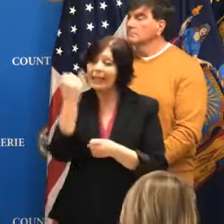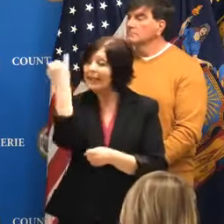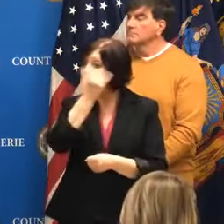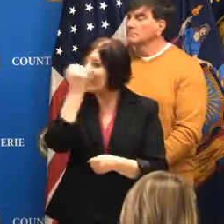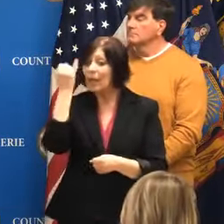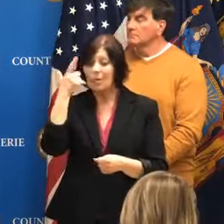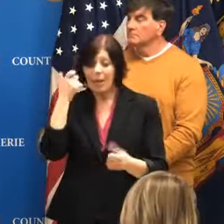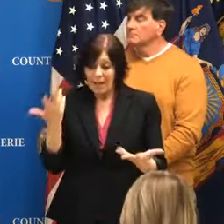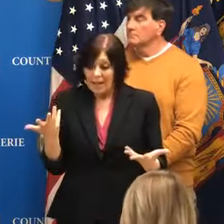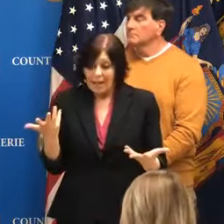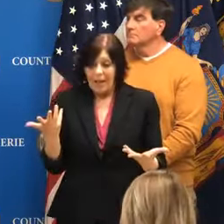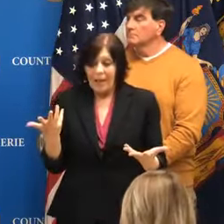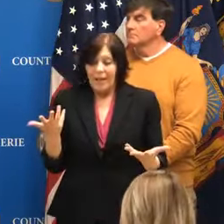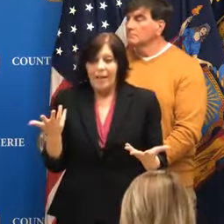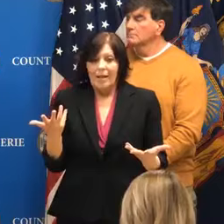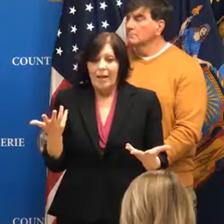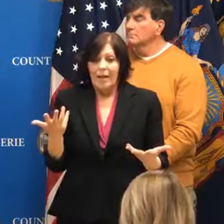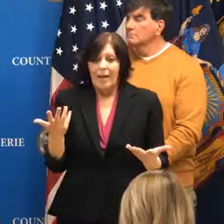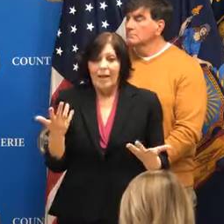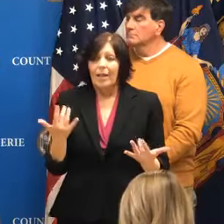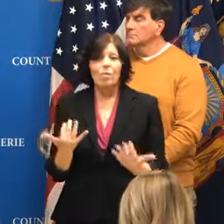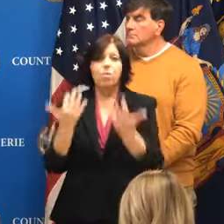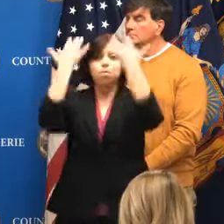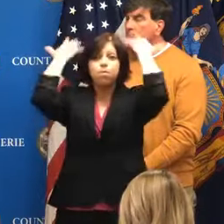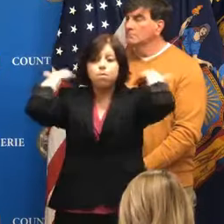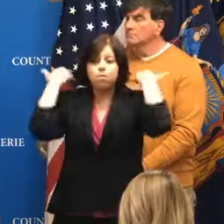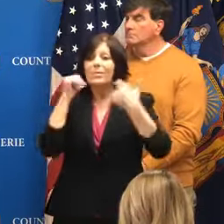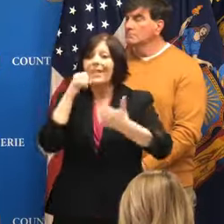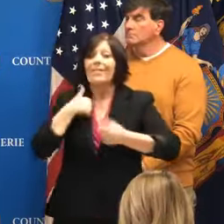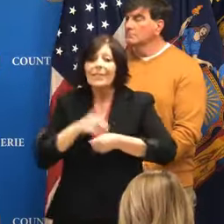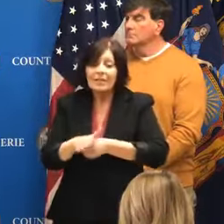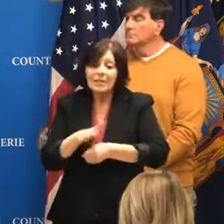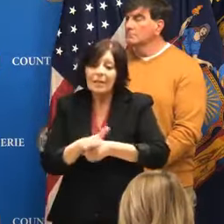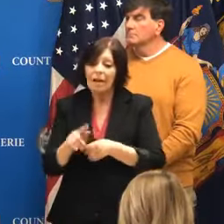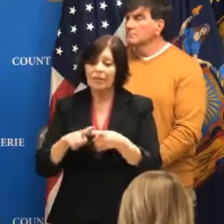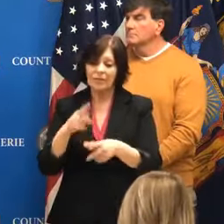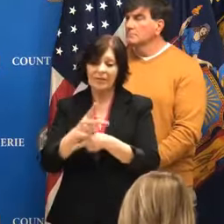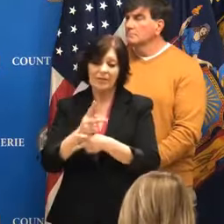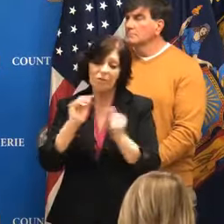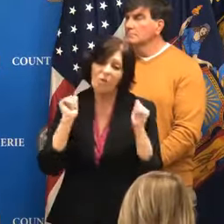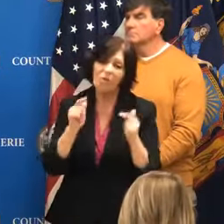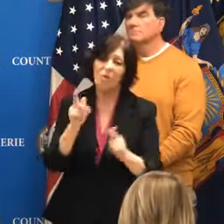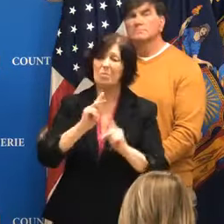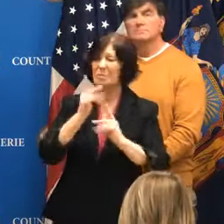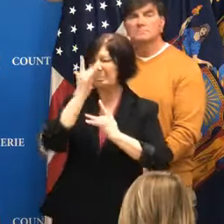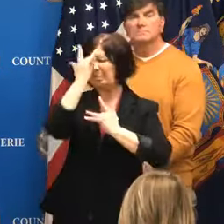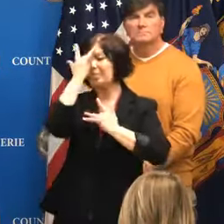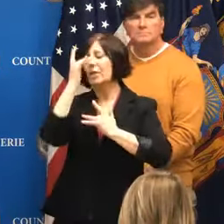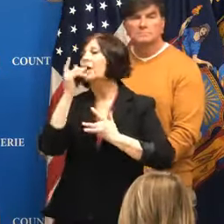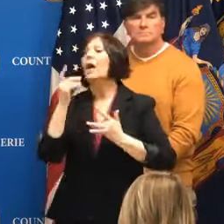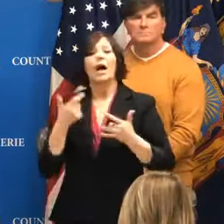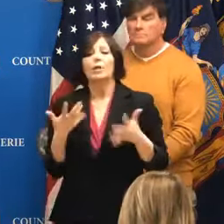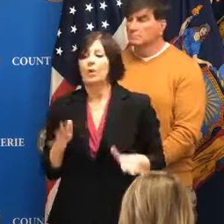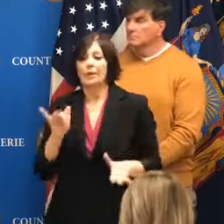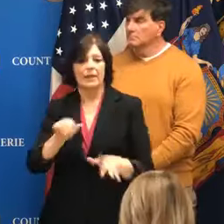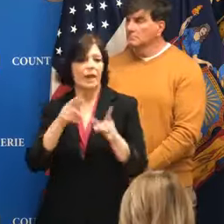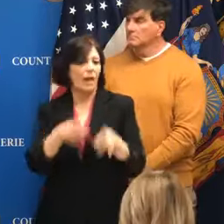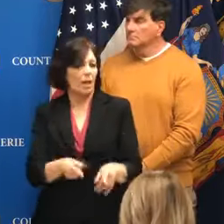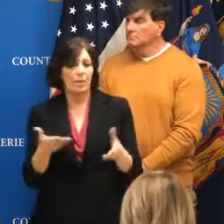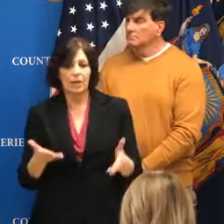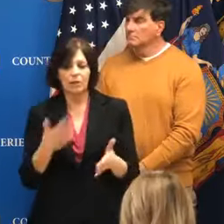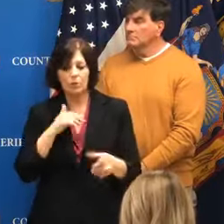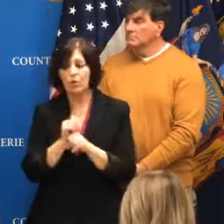make because they were beyond their capacity in the hospitals to care for all those that were very, very ill. We do not want to be in that position, so